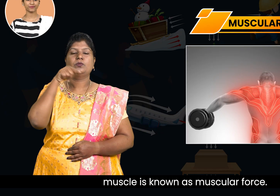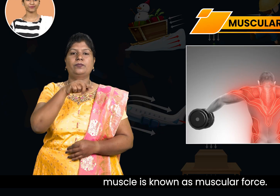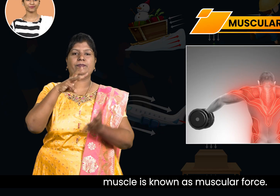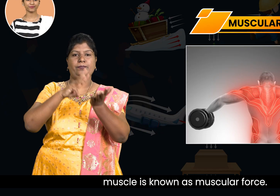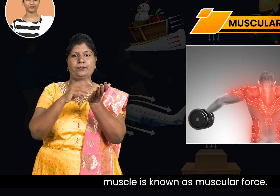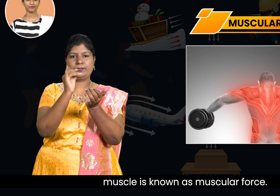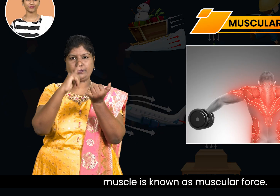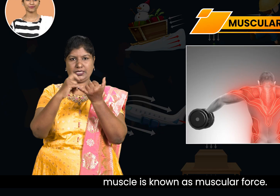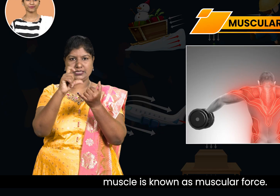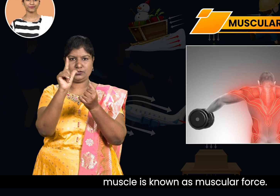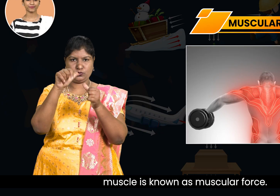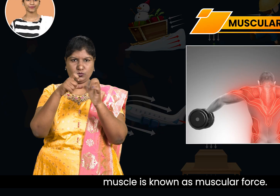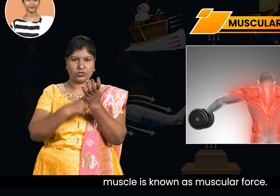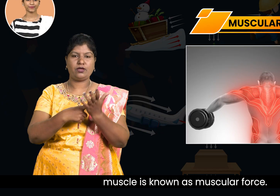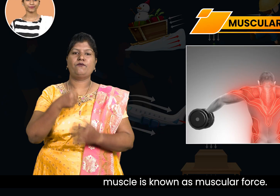force.